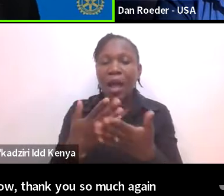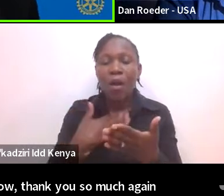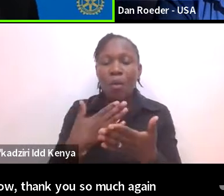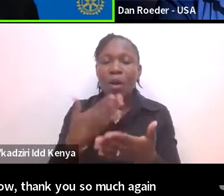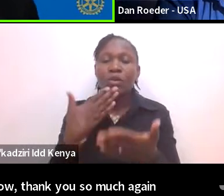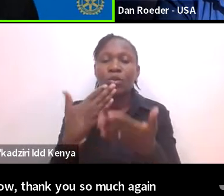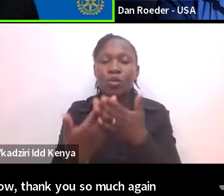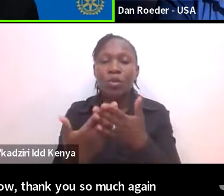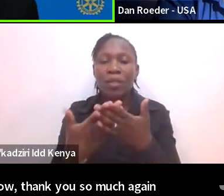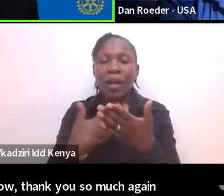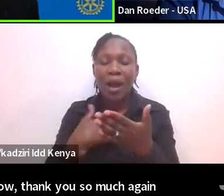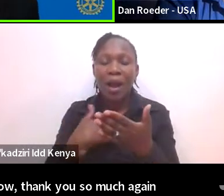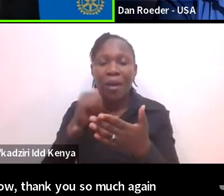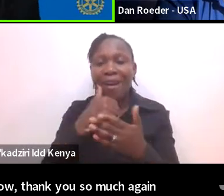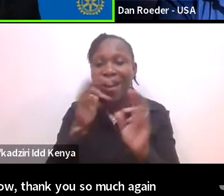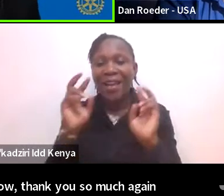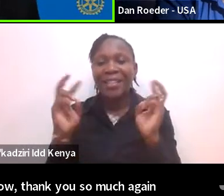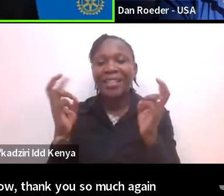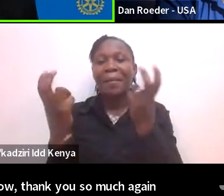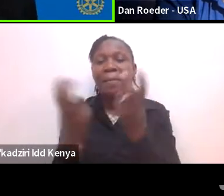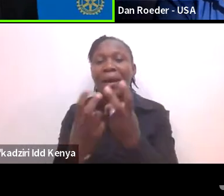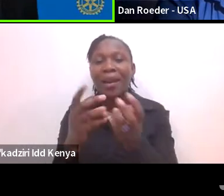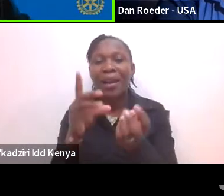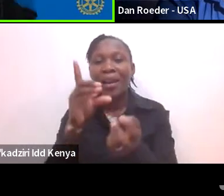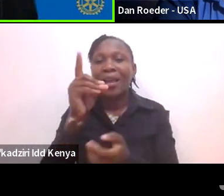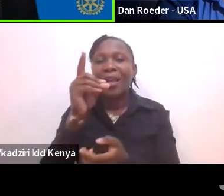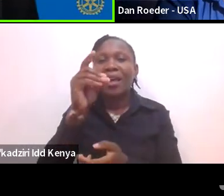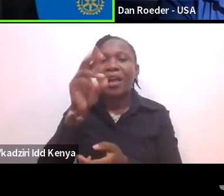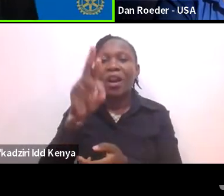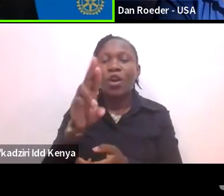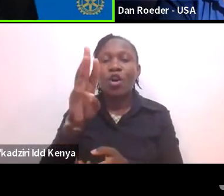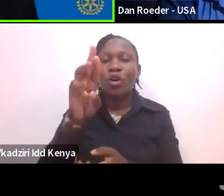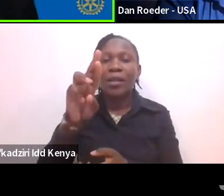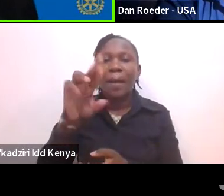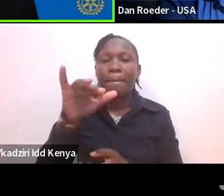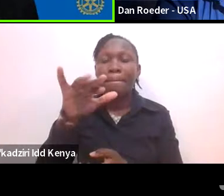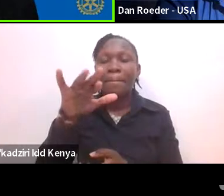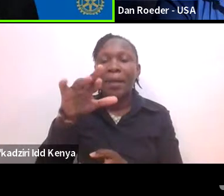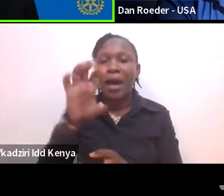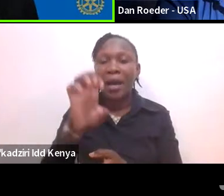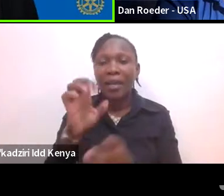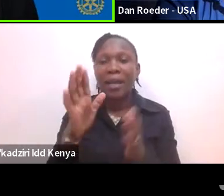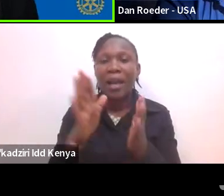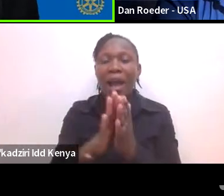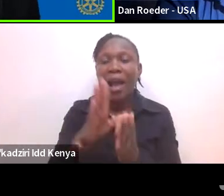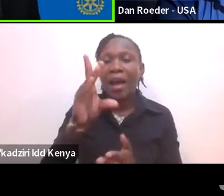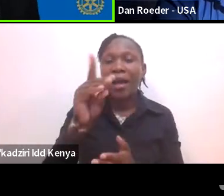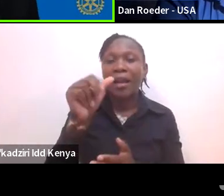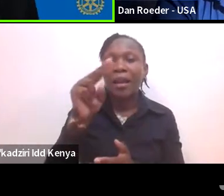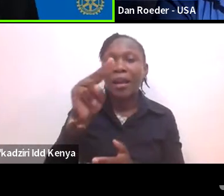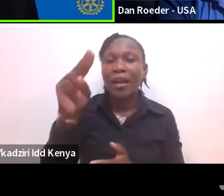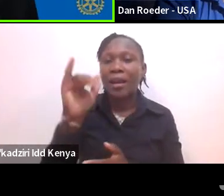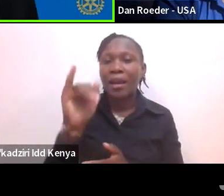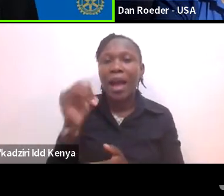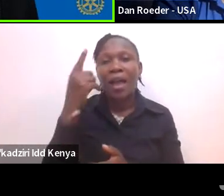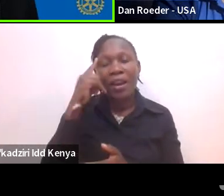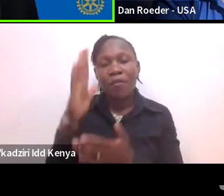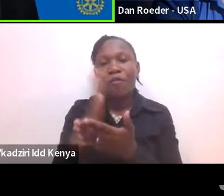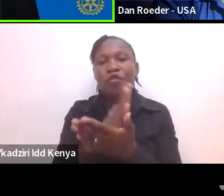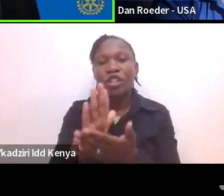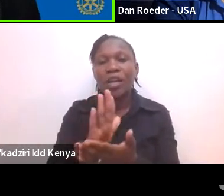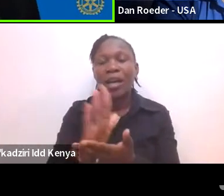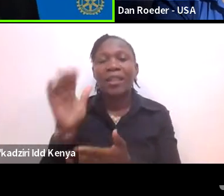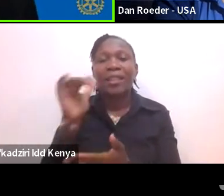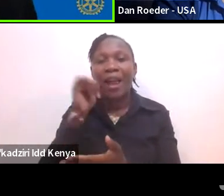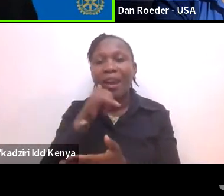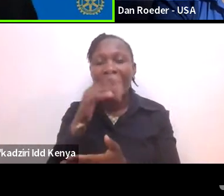our outstanding panelists, Dr. Murray and Daniel, for sharing valuable insights and experiences regarding this topic. It